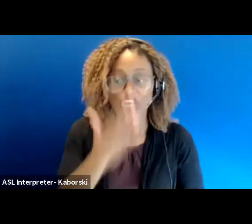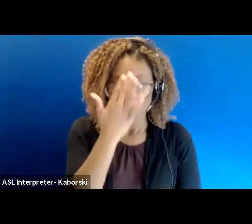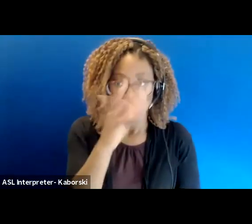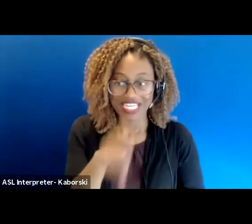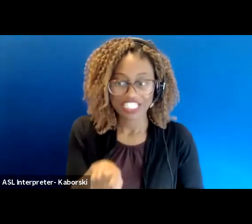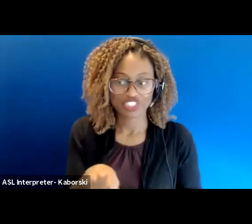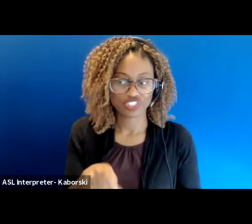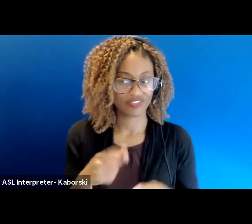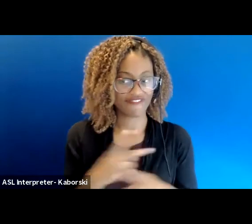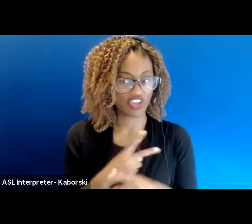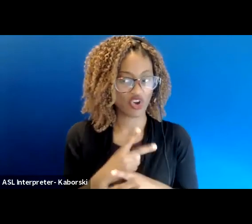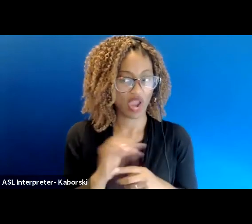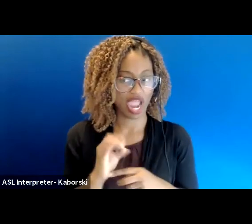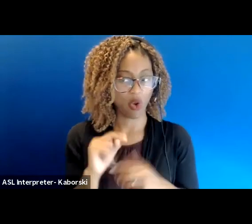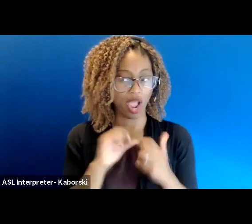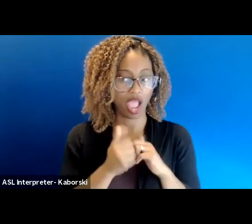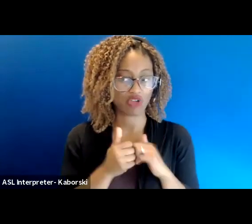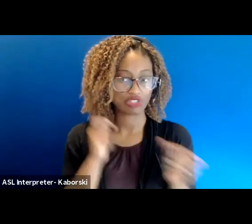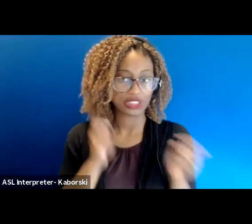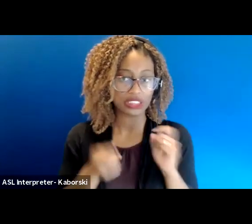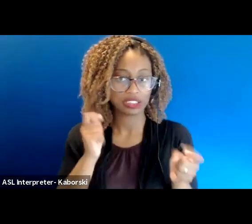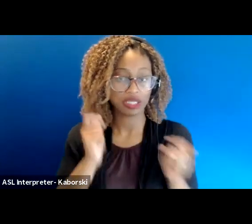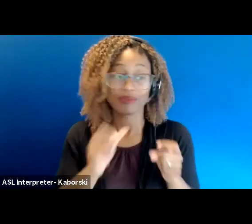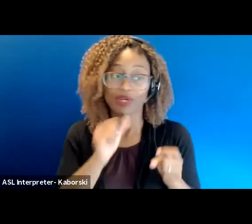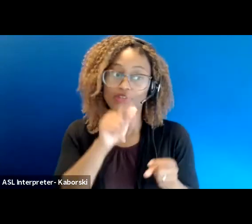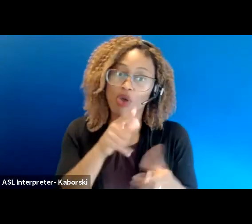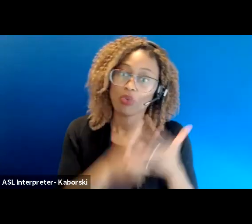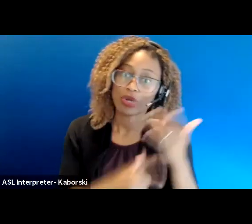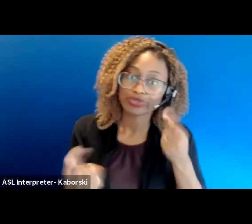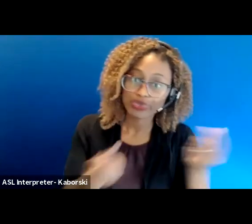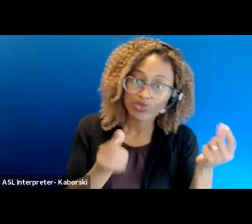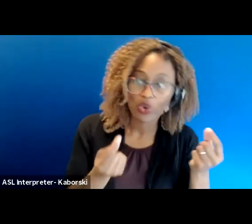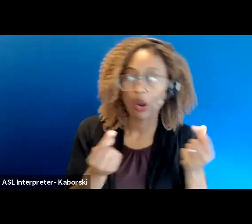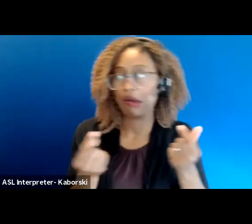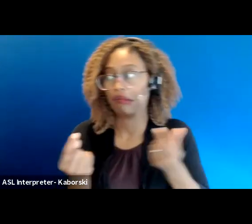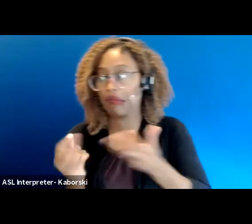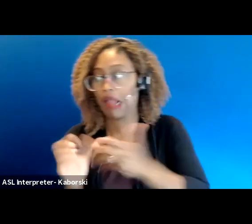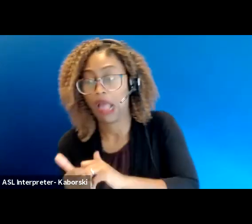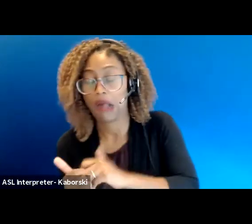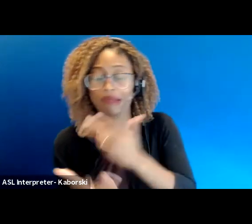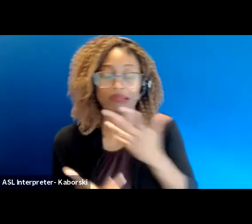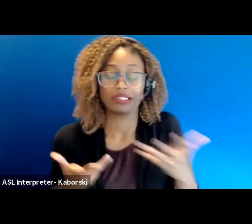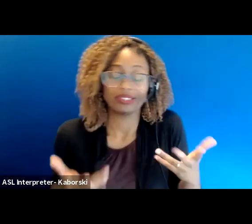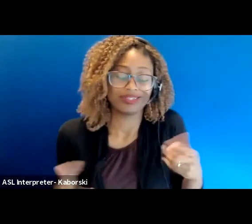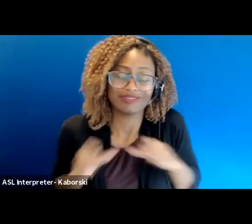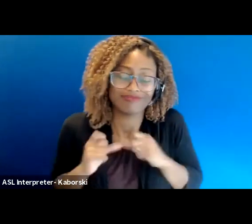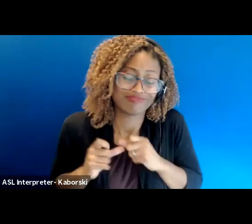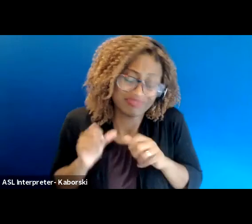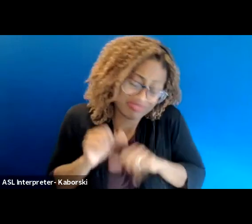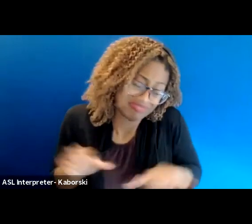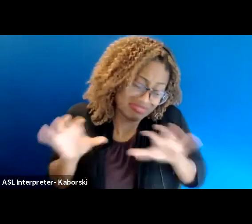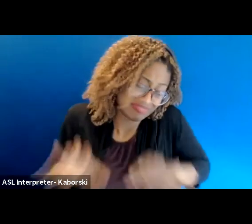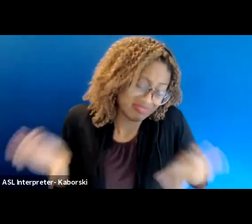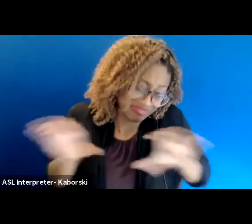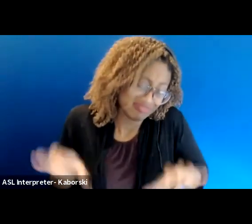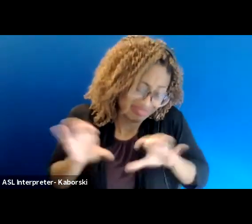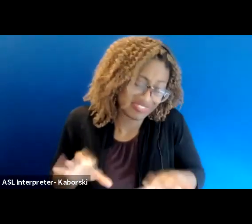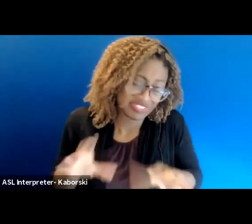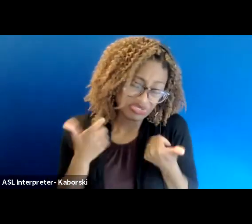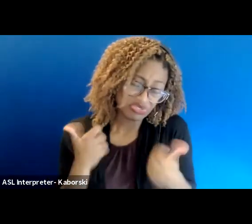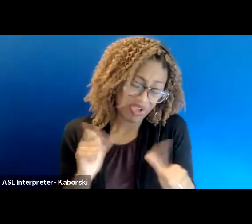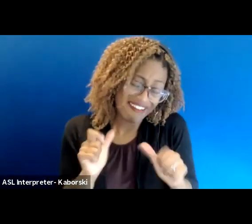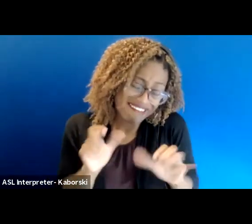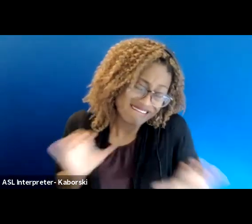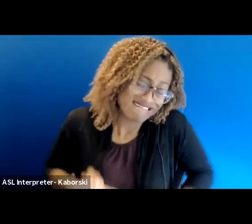make a change. We weren't sure what to do or where to go, but we kept going. And with that drive, we